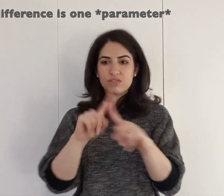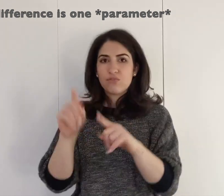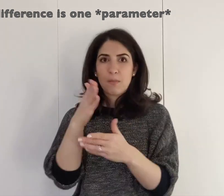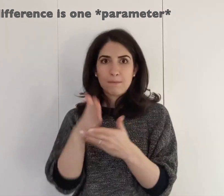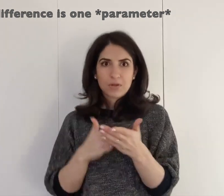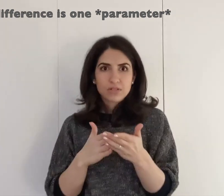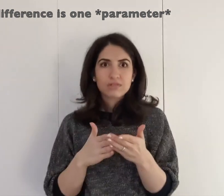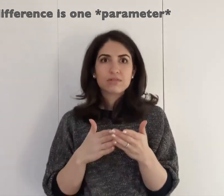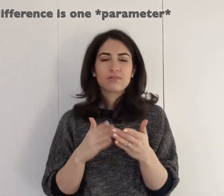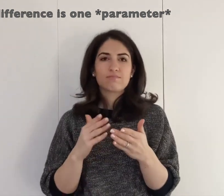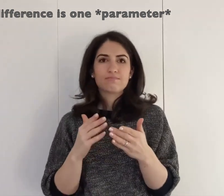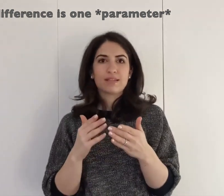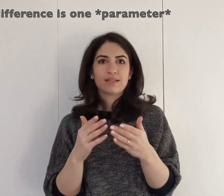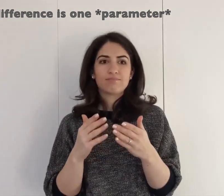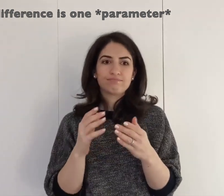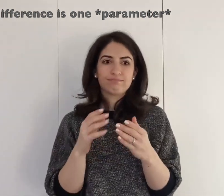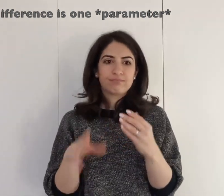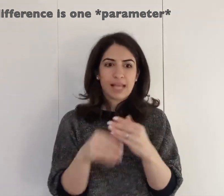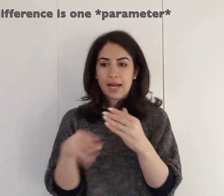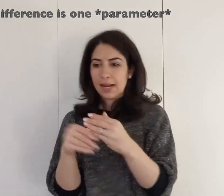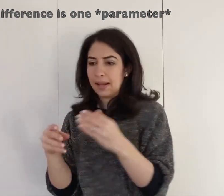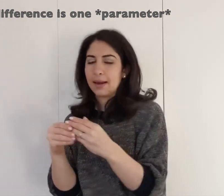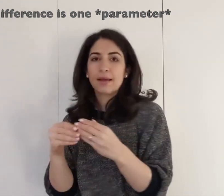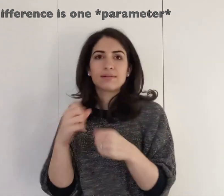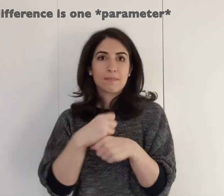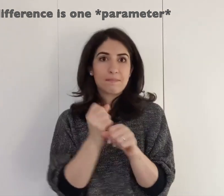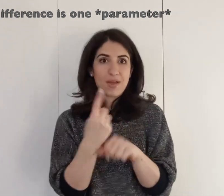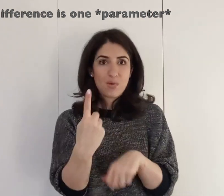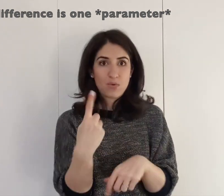the different parts of a sign,